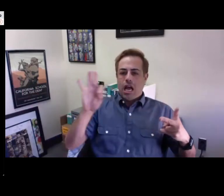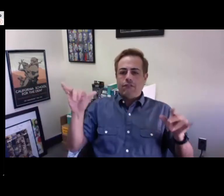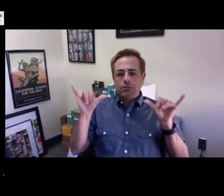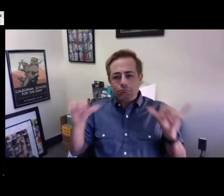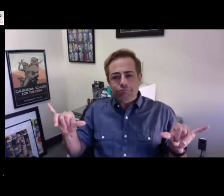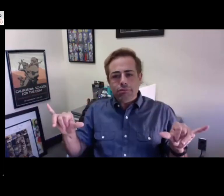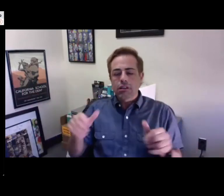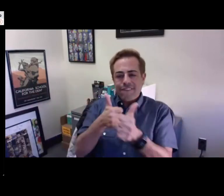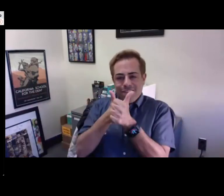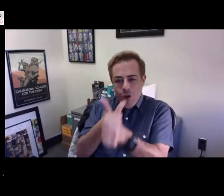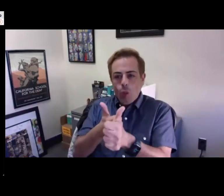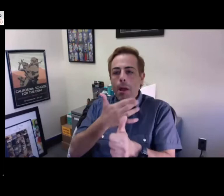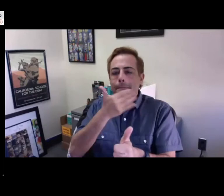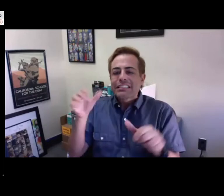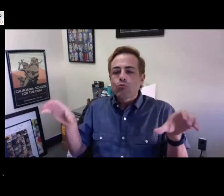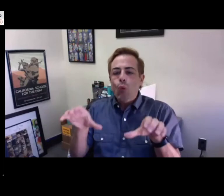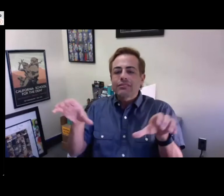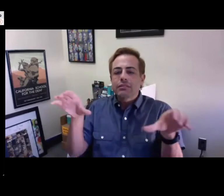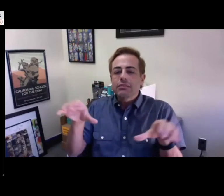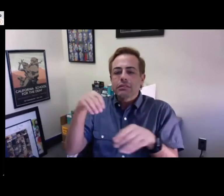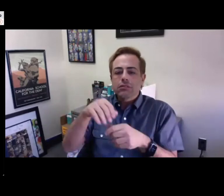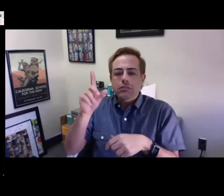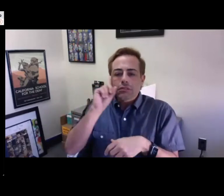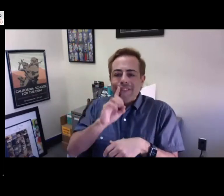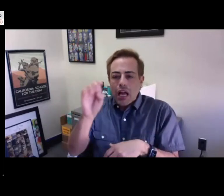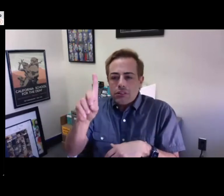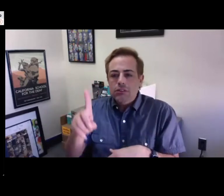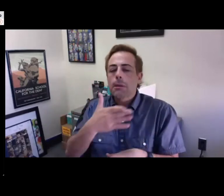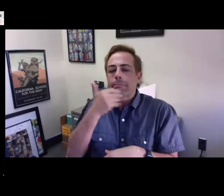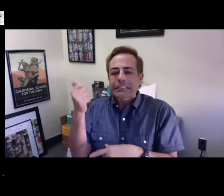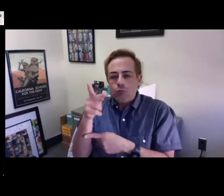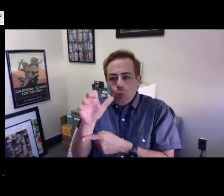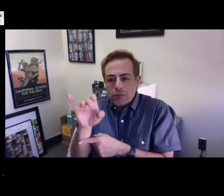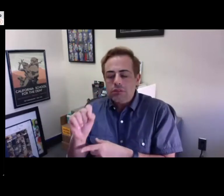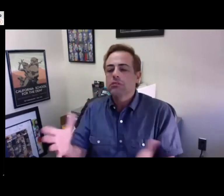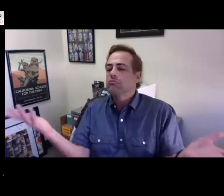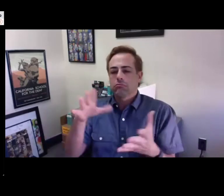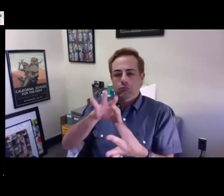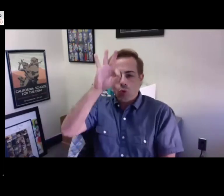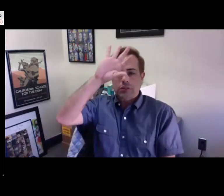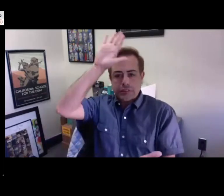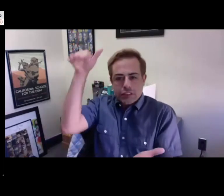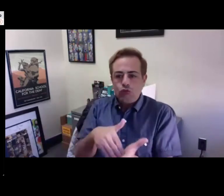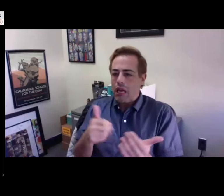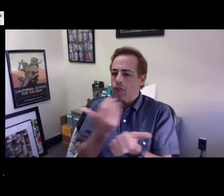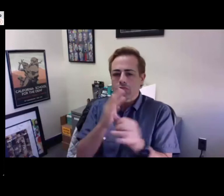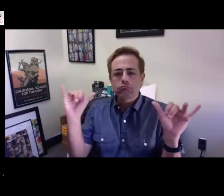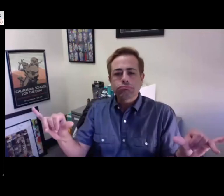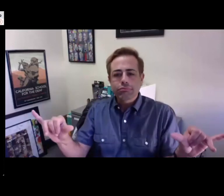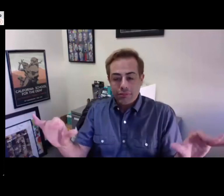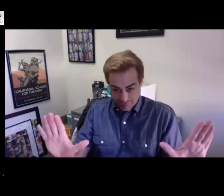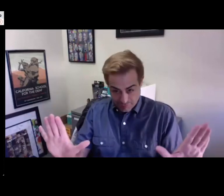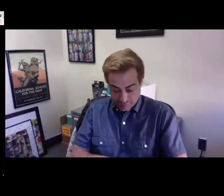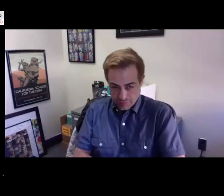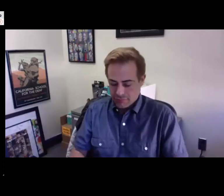or have more speech. All of the faculty and staff use the best practice in deaf education.